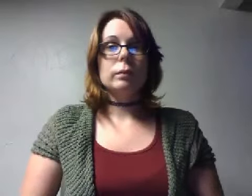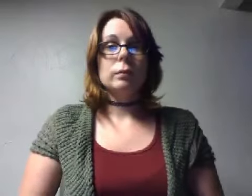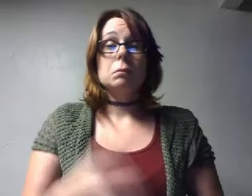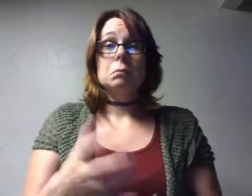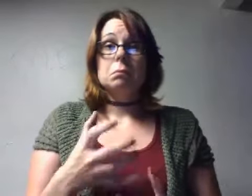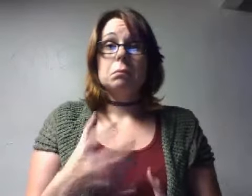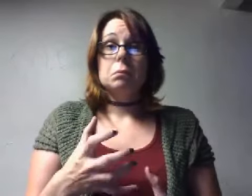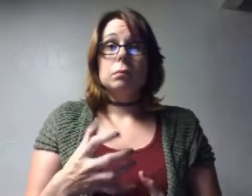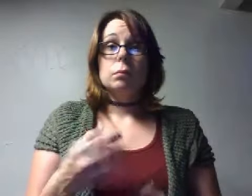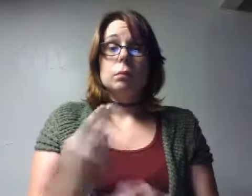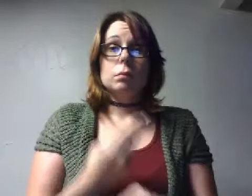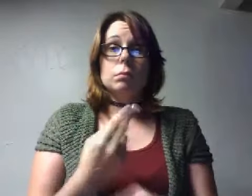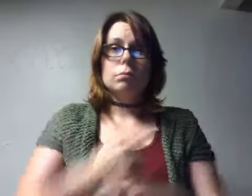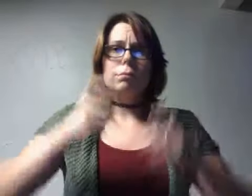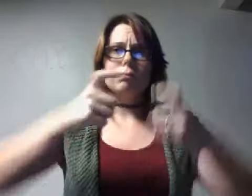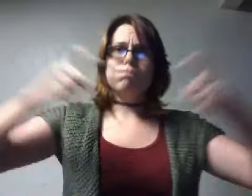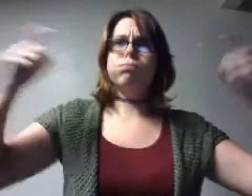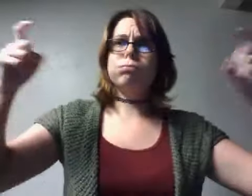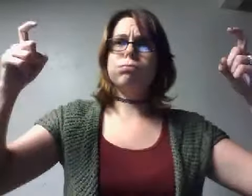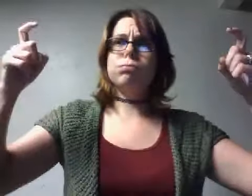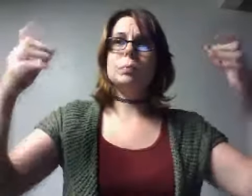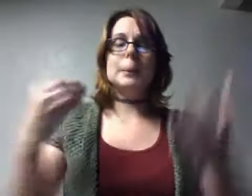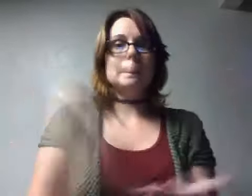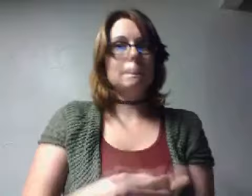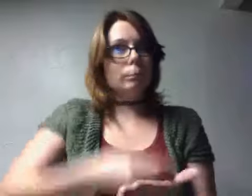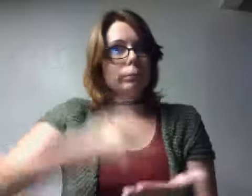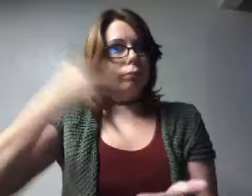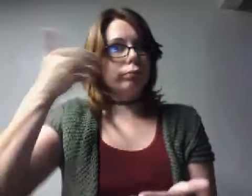just can't afford that right now. But eventually I will start shooting large format.